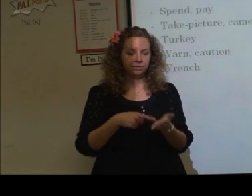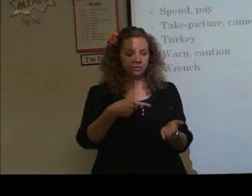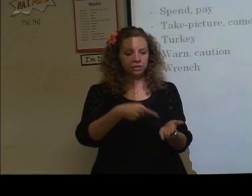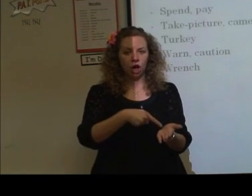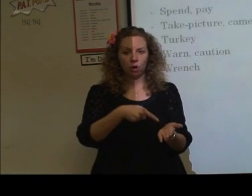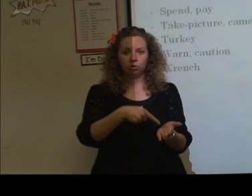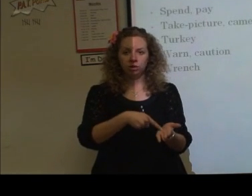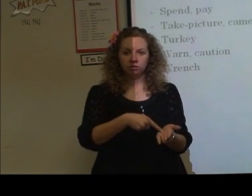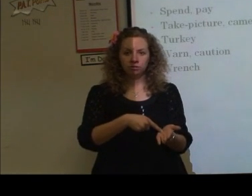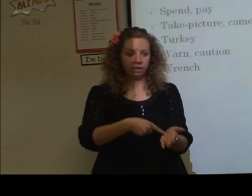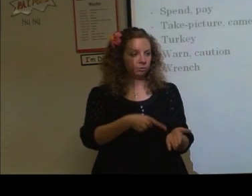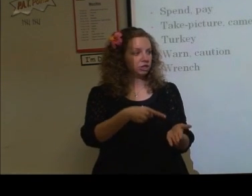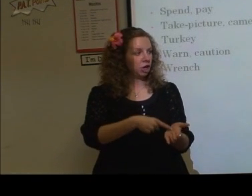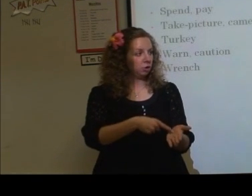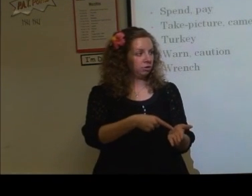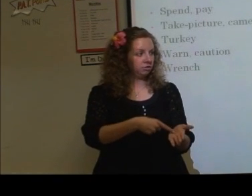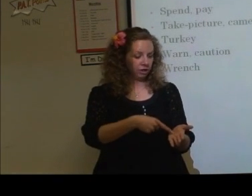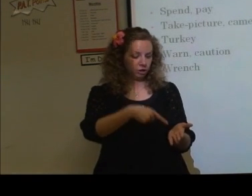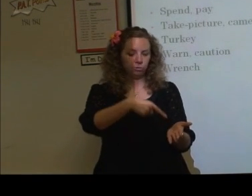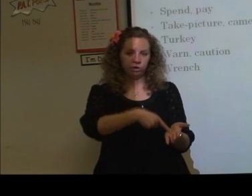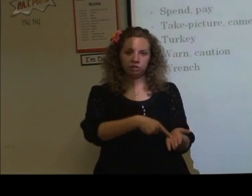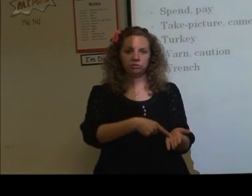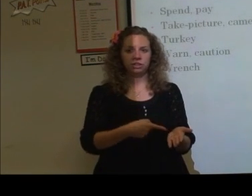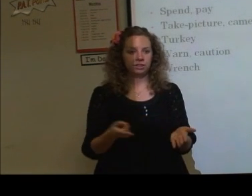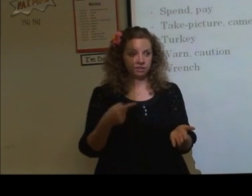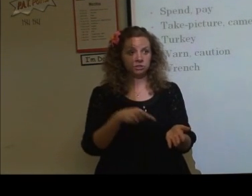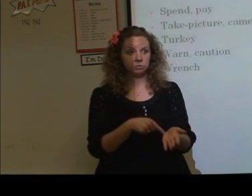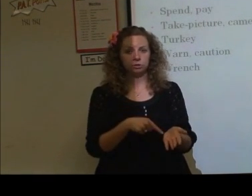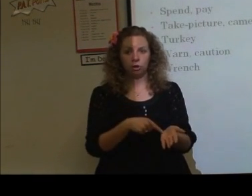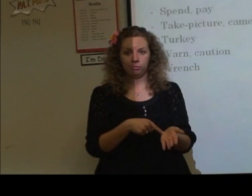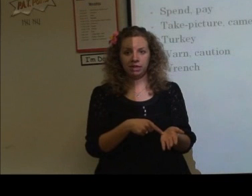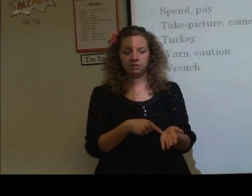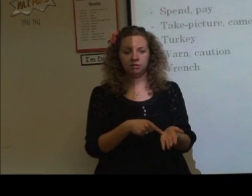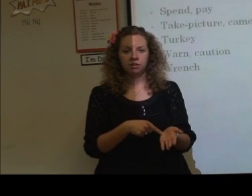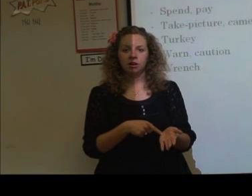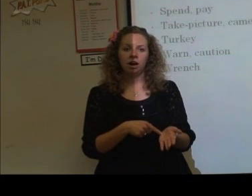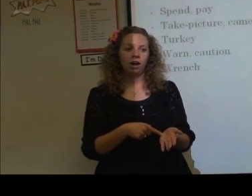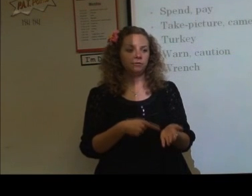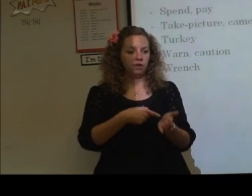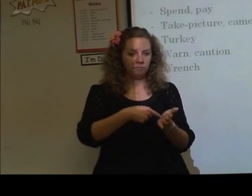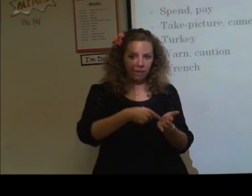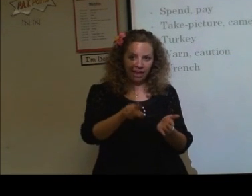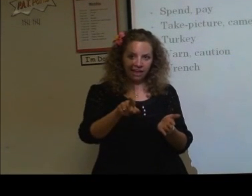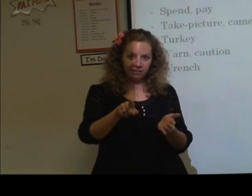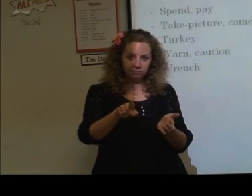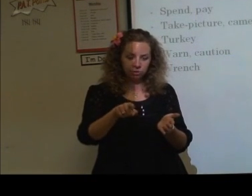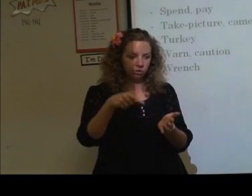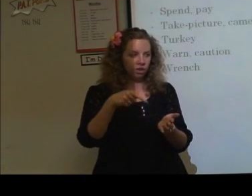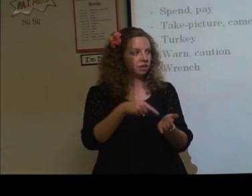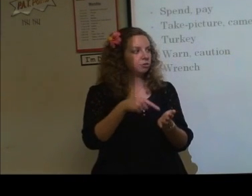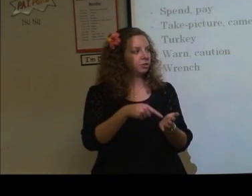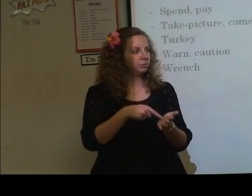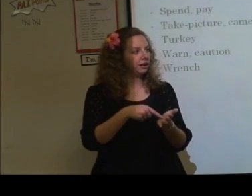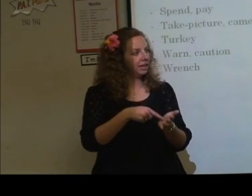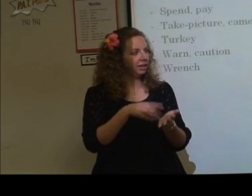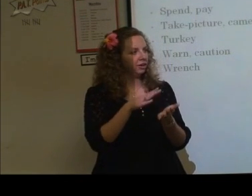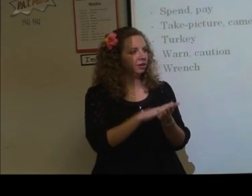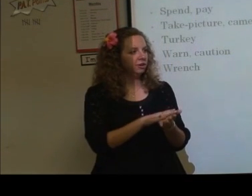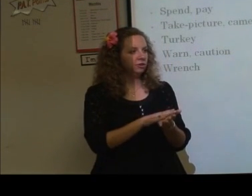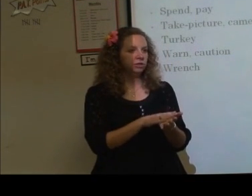This is owed, like what's owed, like you're pointing to it, like this is what you owe me. You have pay. So a lot of the ones right here, you